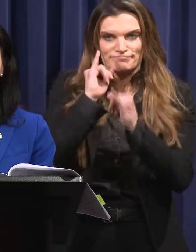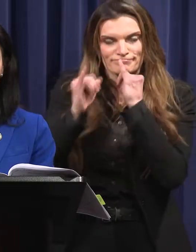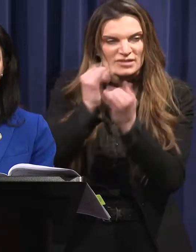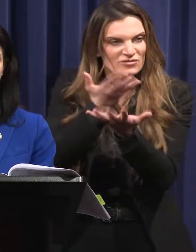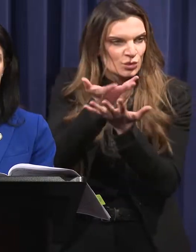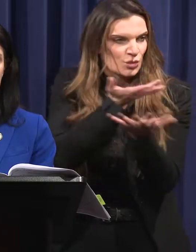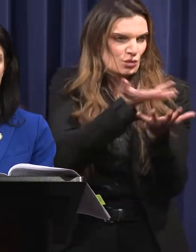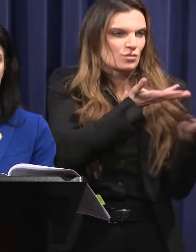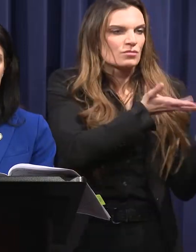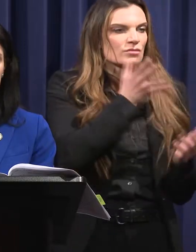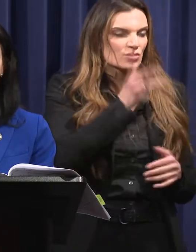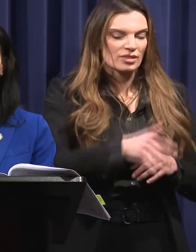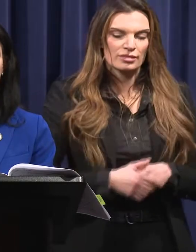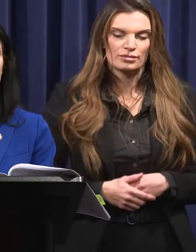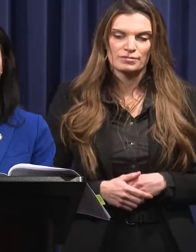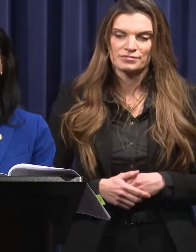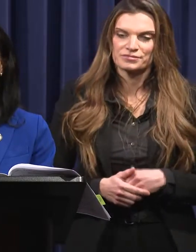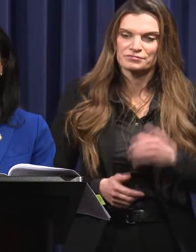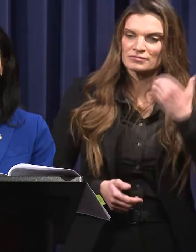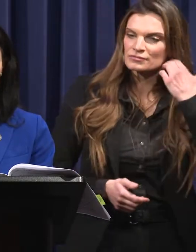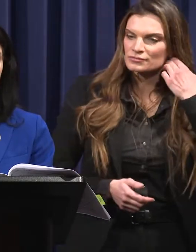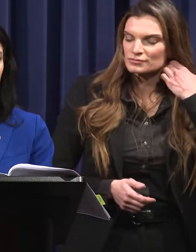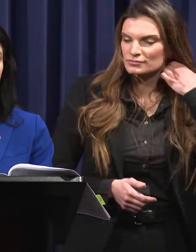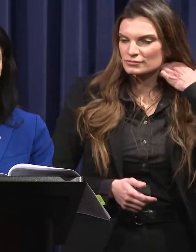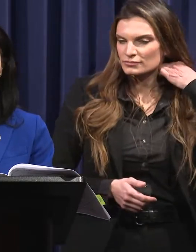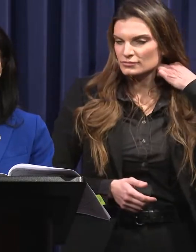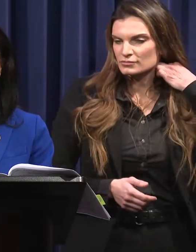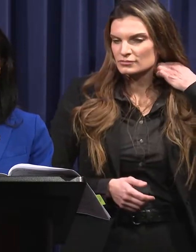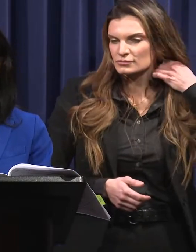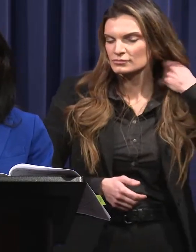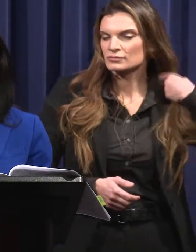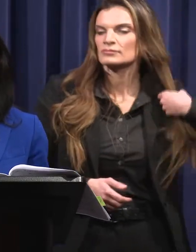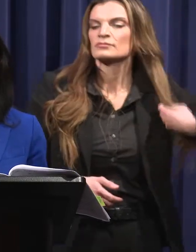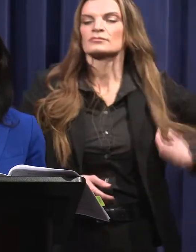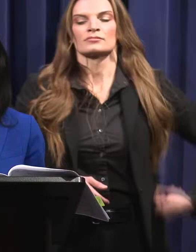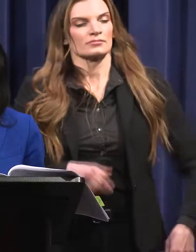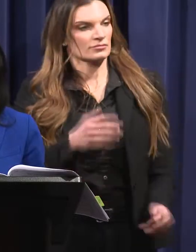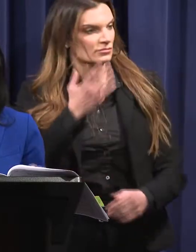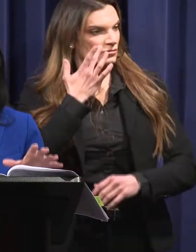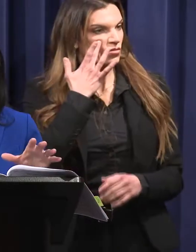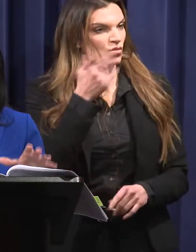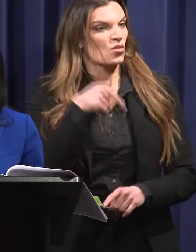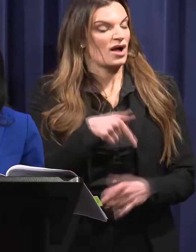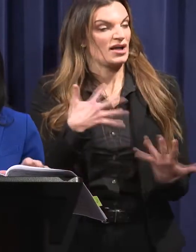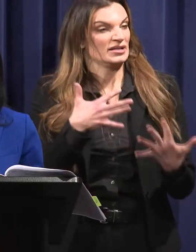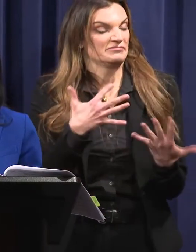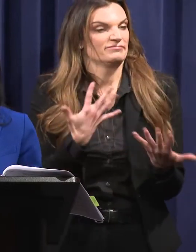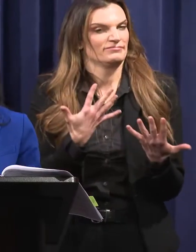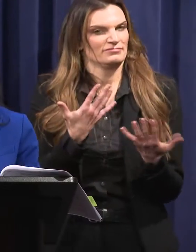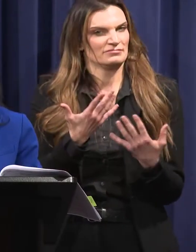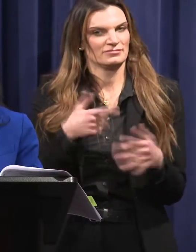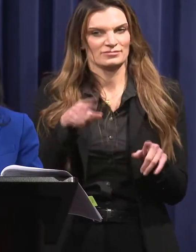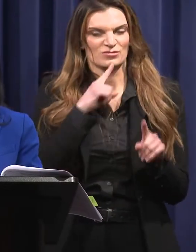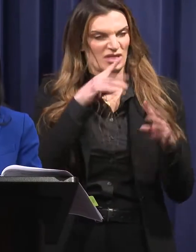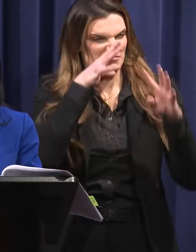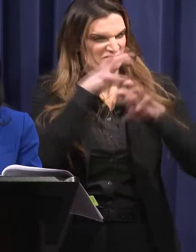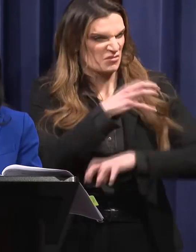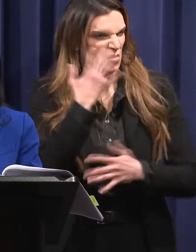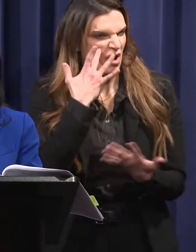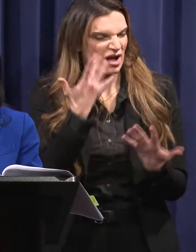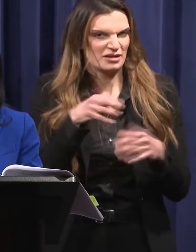Just to sort of allow everyone to understand why this is such a time-consuming process, for every financial